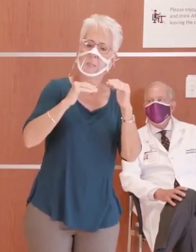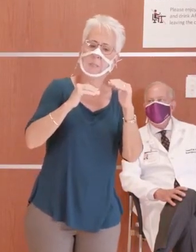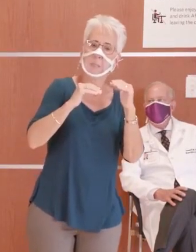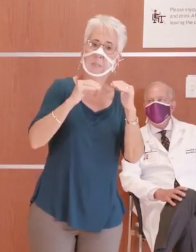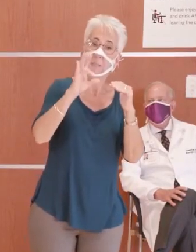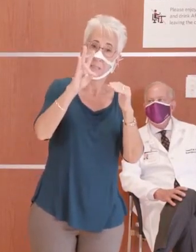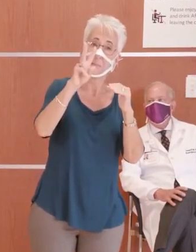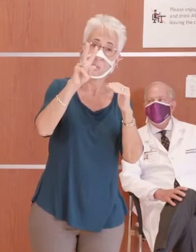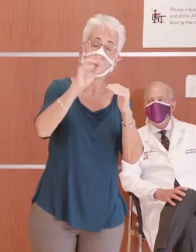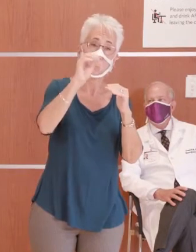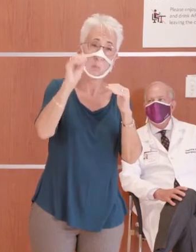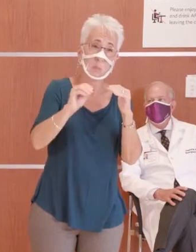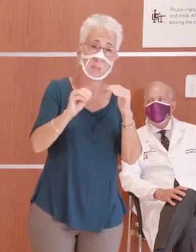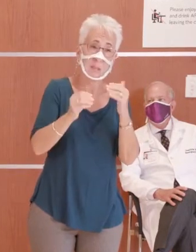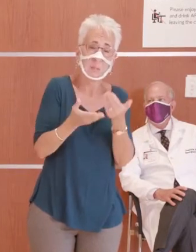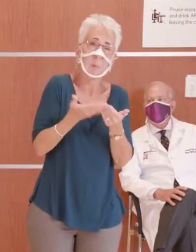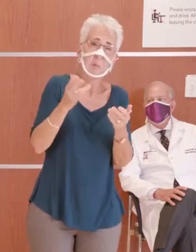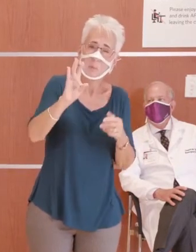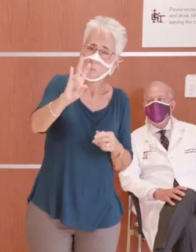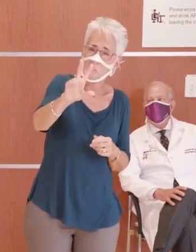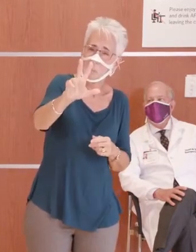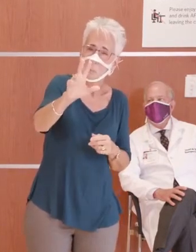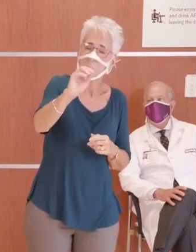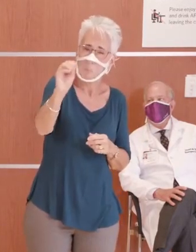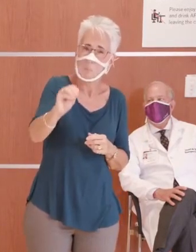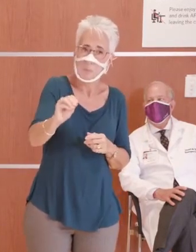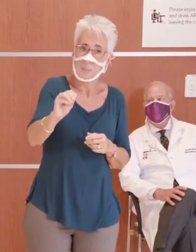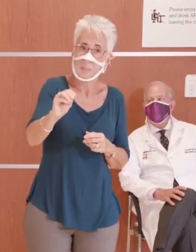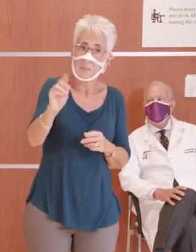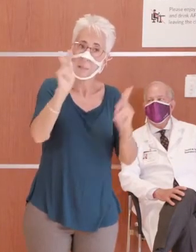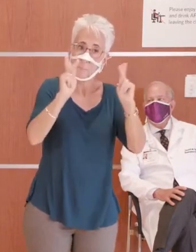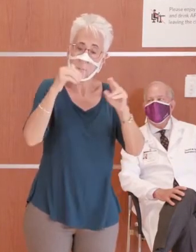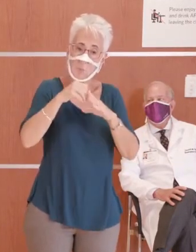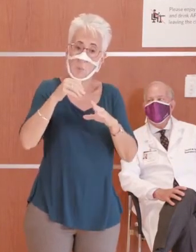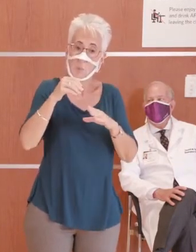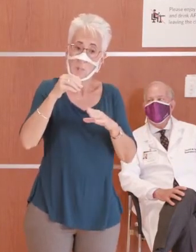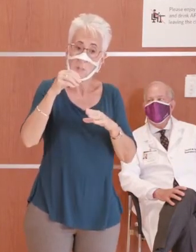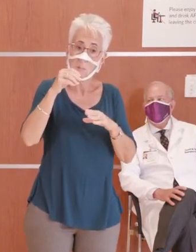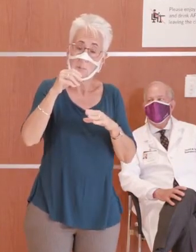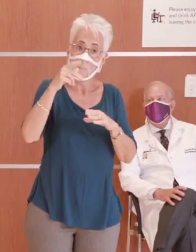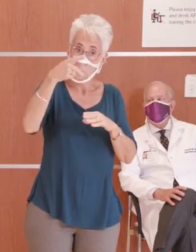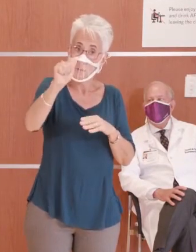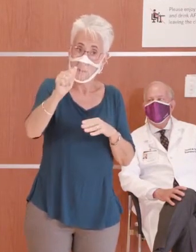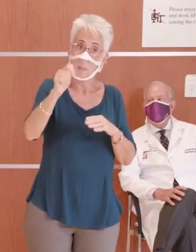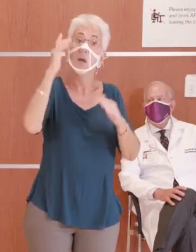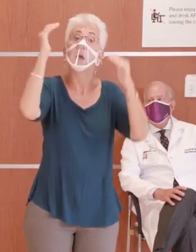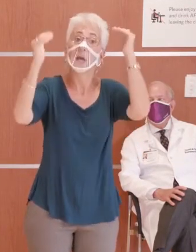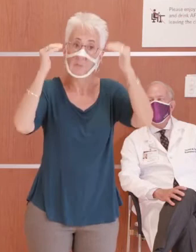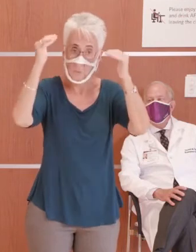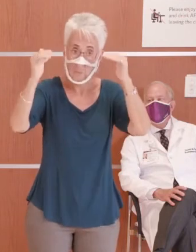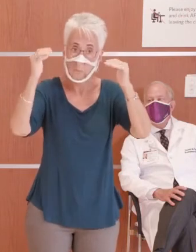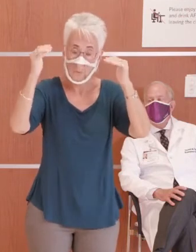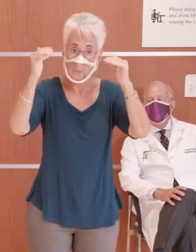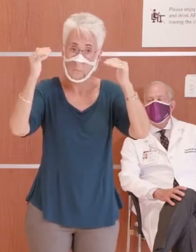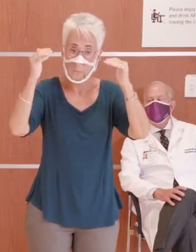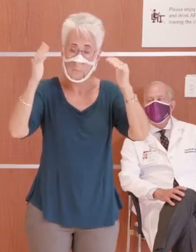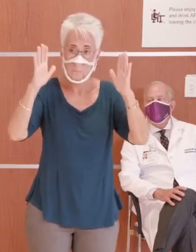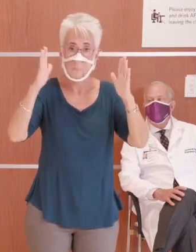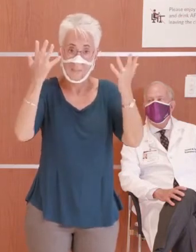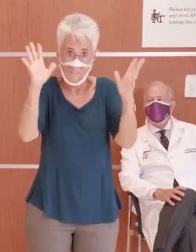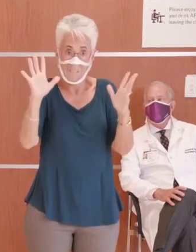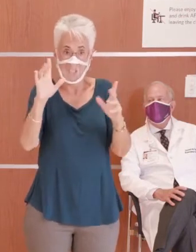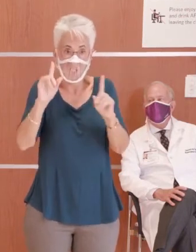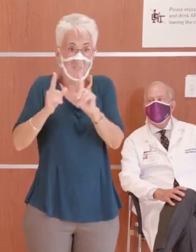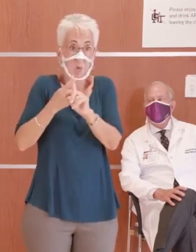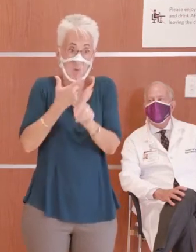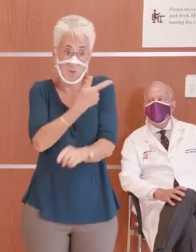72, I believe, maybe we're close to 73% of Pennsylvanian adults who have gotten their first dose of vaccine. So